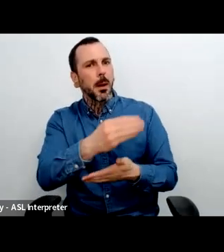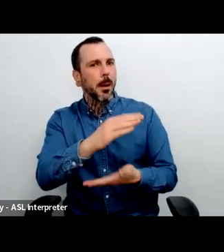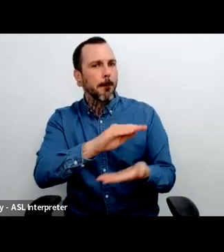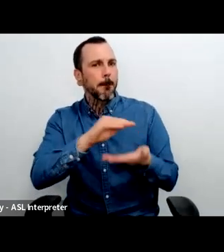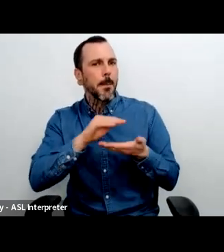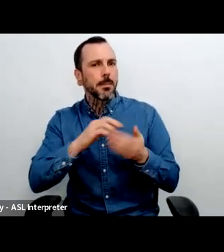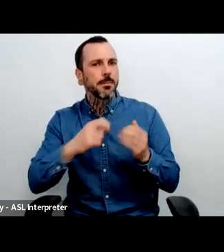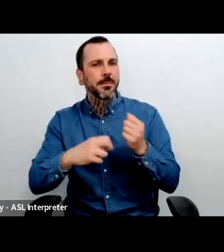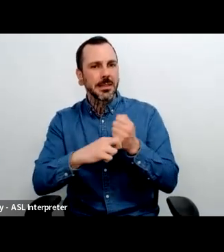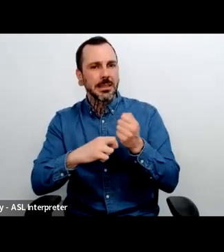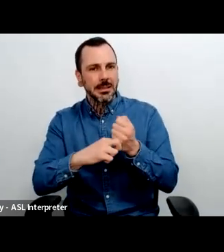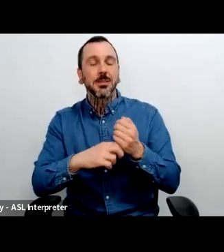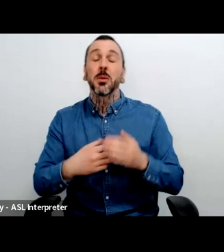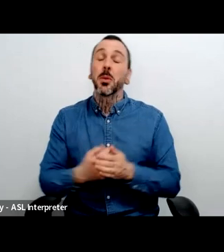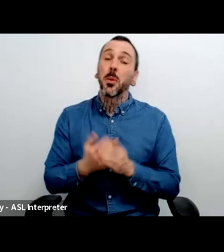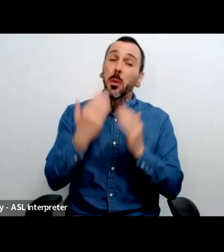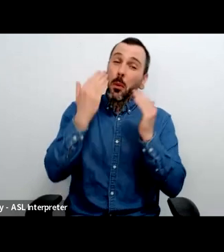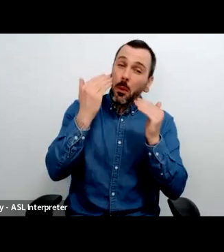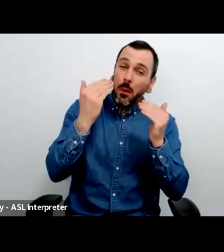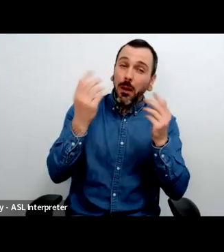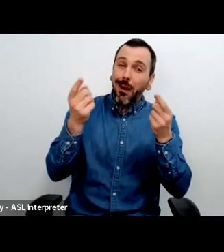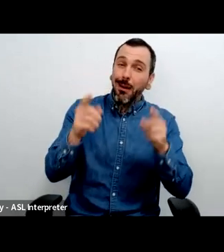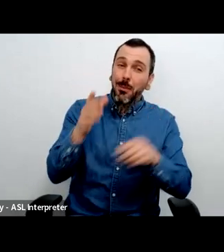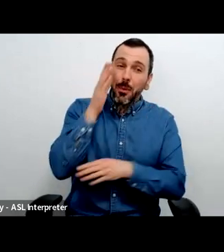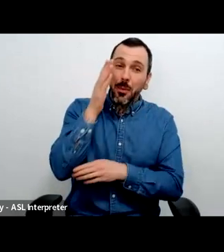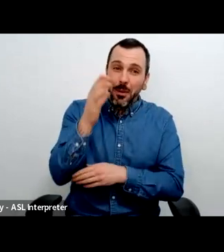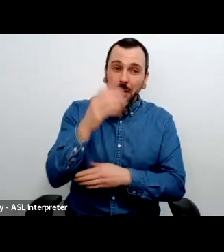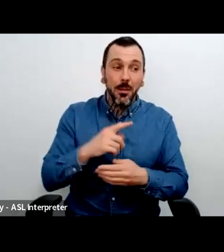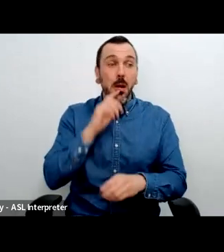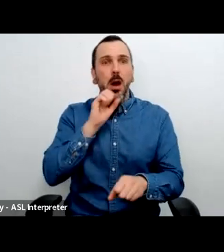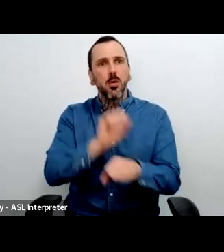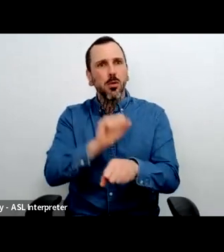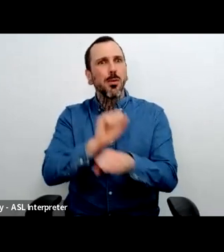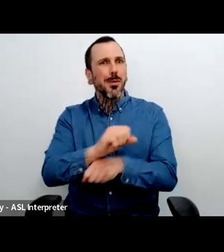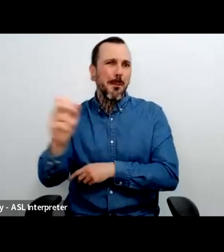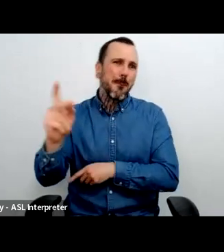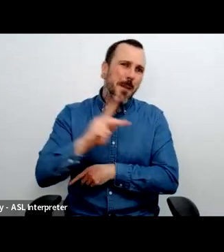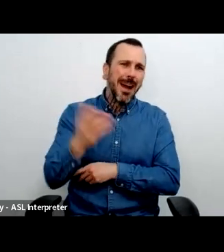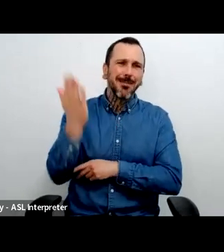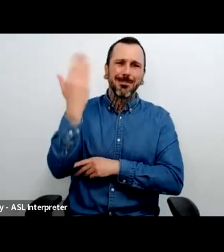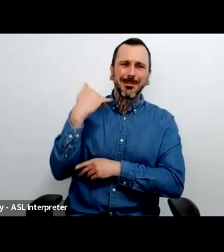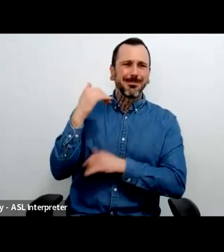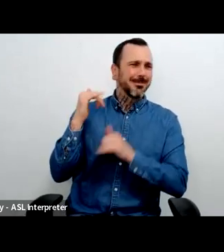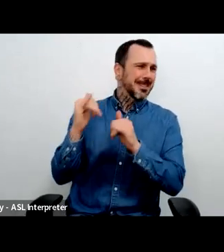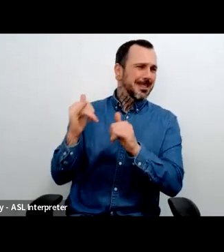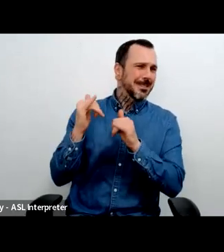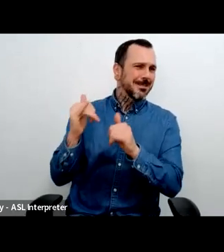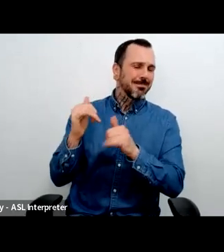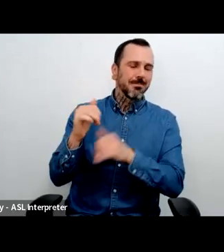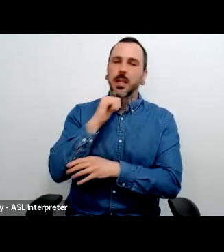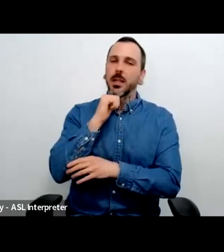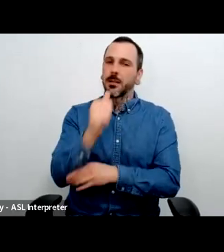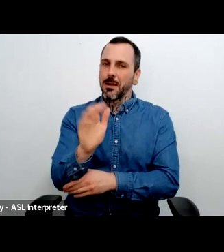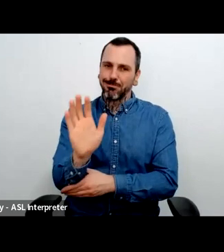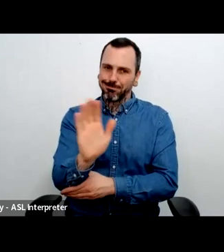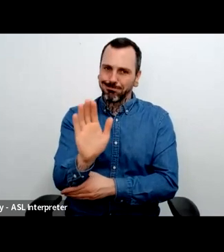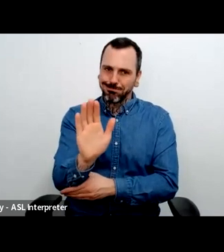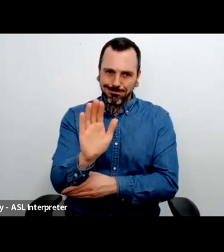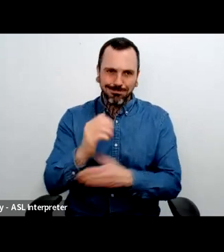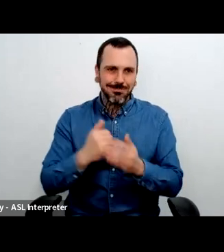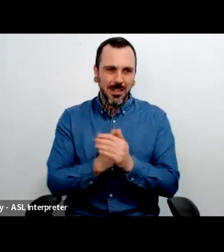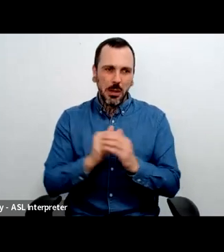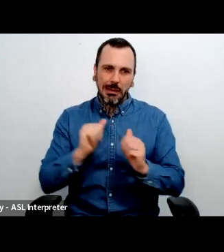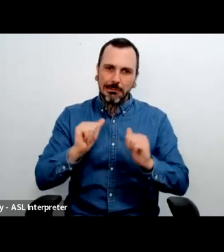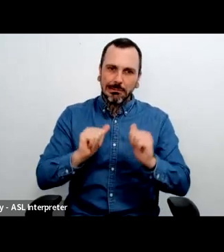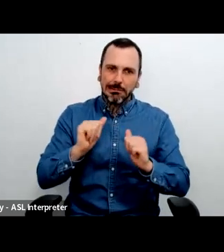very, very realistic about it. We're not expecting to return immediately to the full whack right away. I